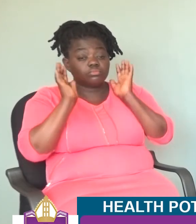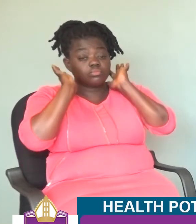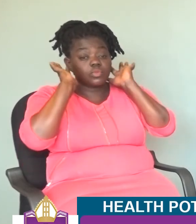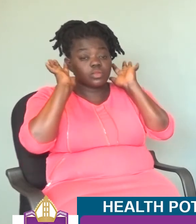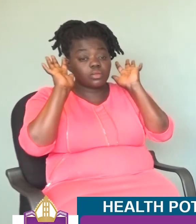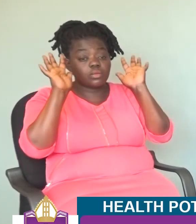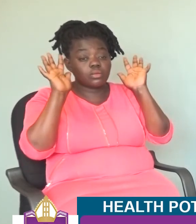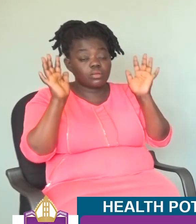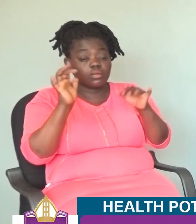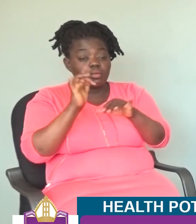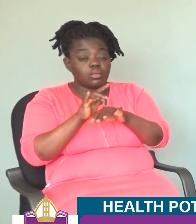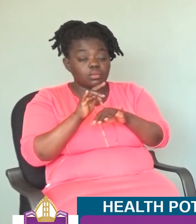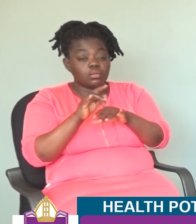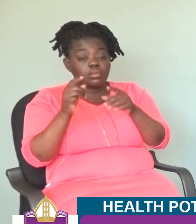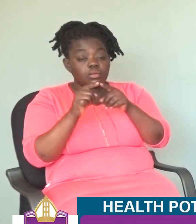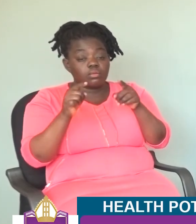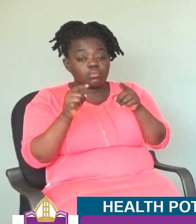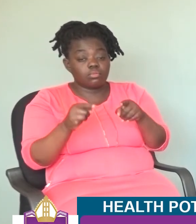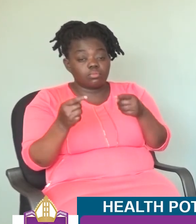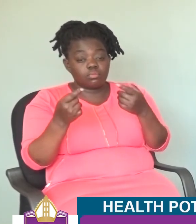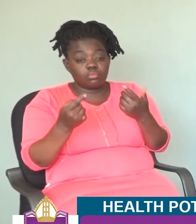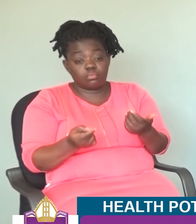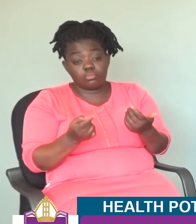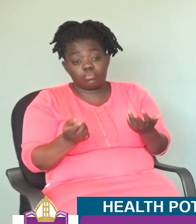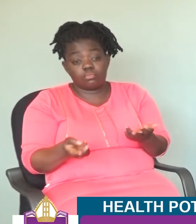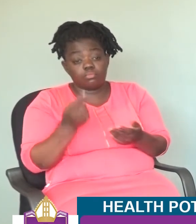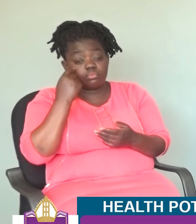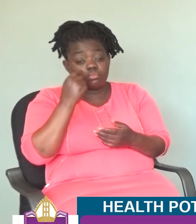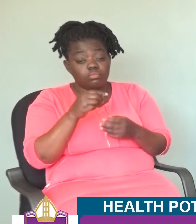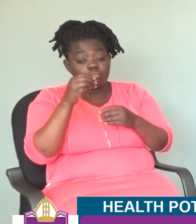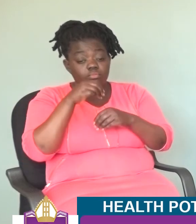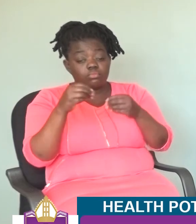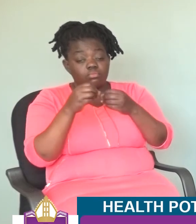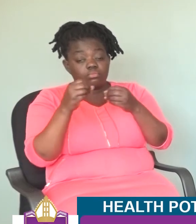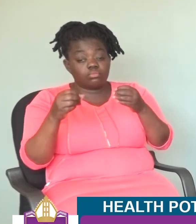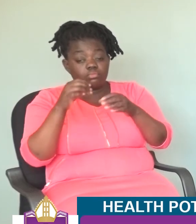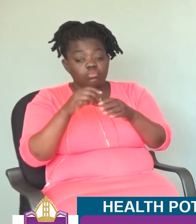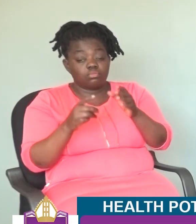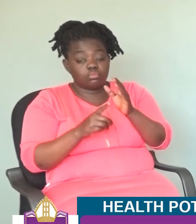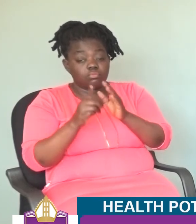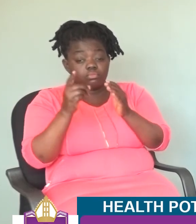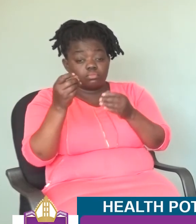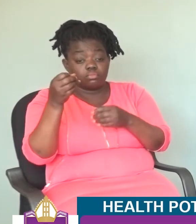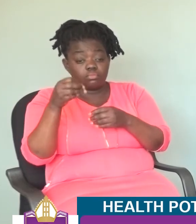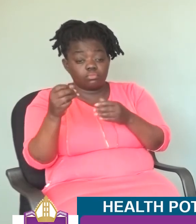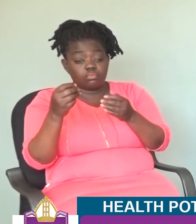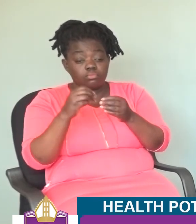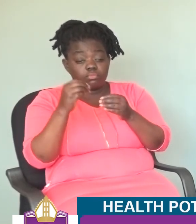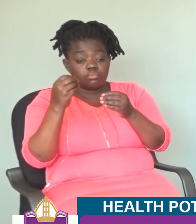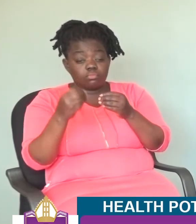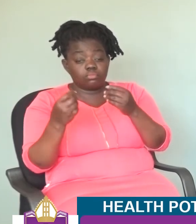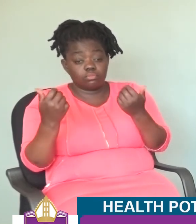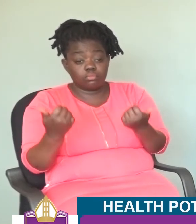The ears, other very sensitive, but the vision, the eye, contributes a lot of the development of the child. So it is imperative for you